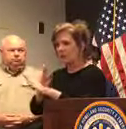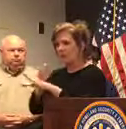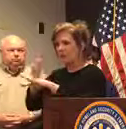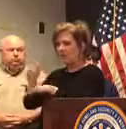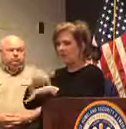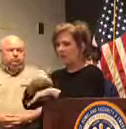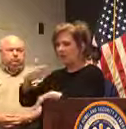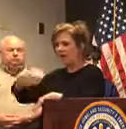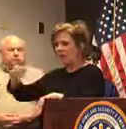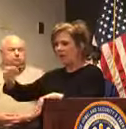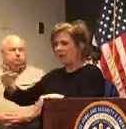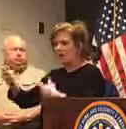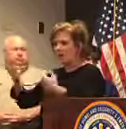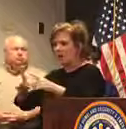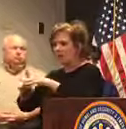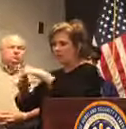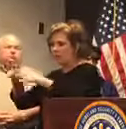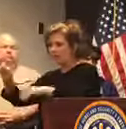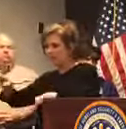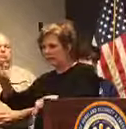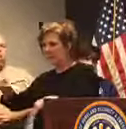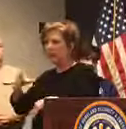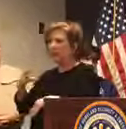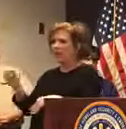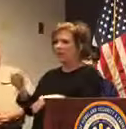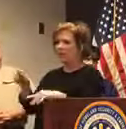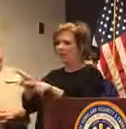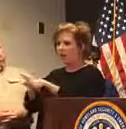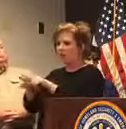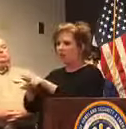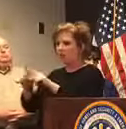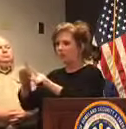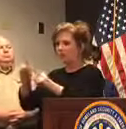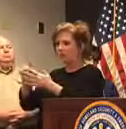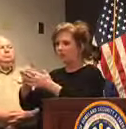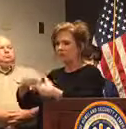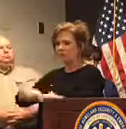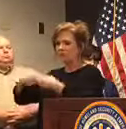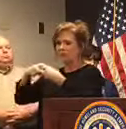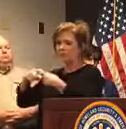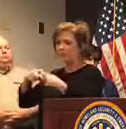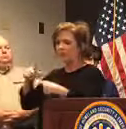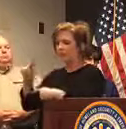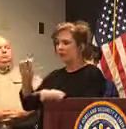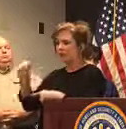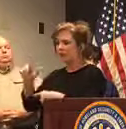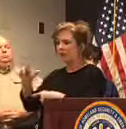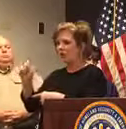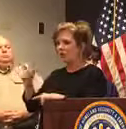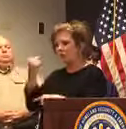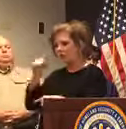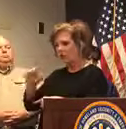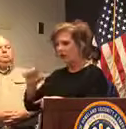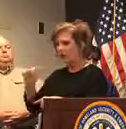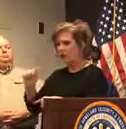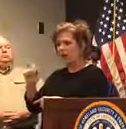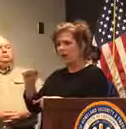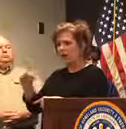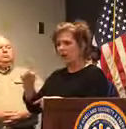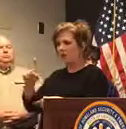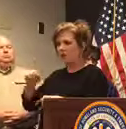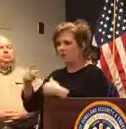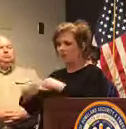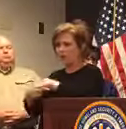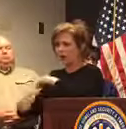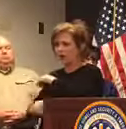as they are needed. We've also lifted the tolls on the LA-1 bridge for folks who are evacuating from Grand Isle or individuals